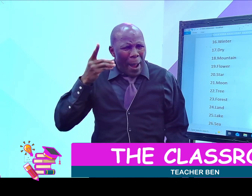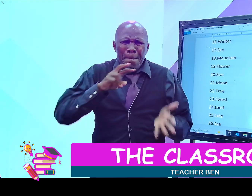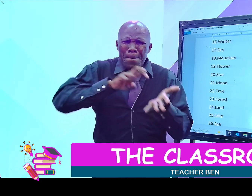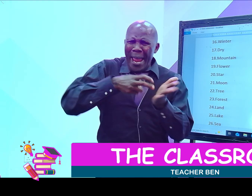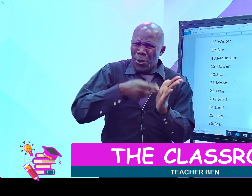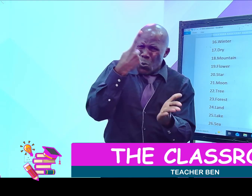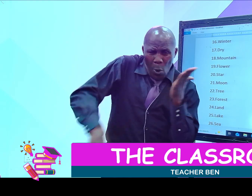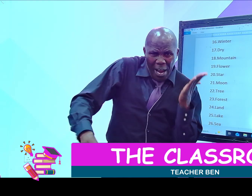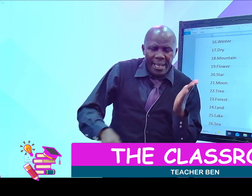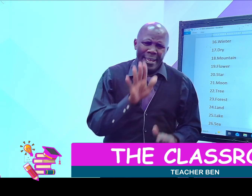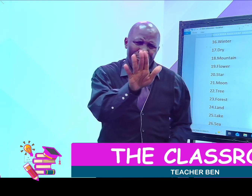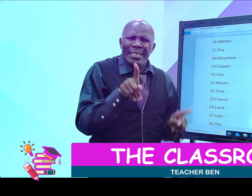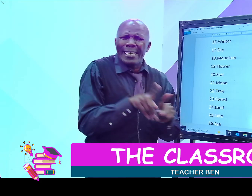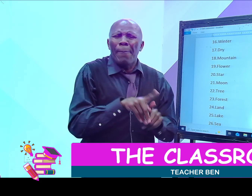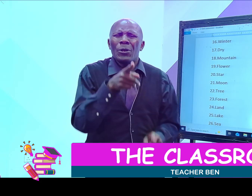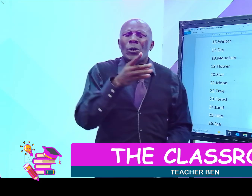dry. What does it mean?